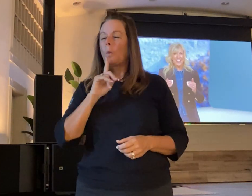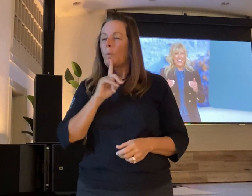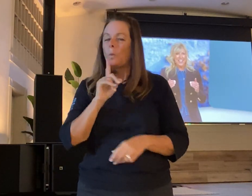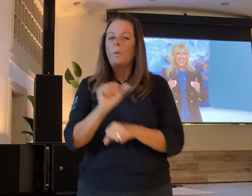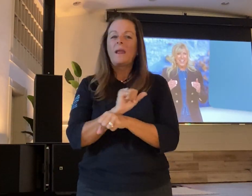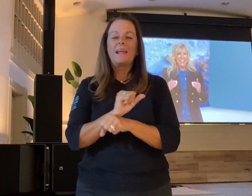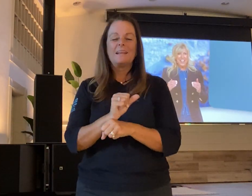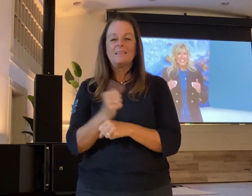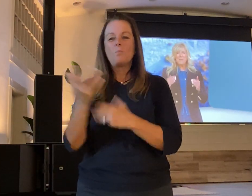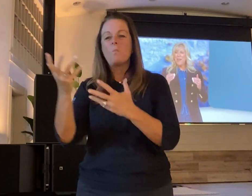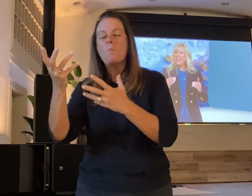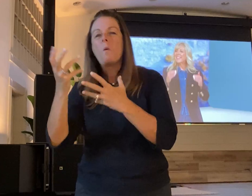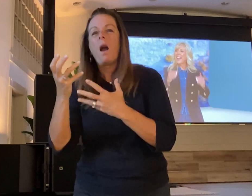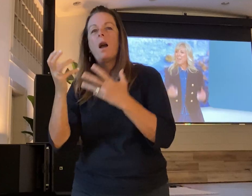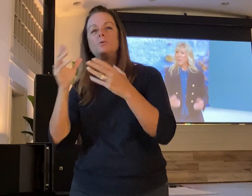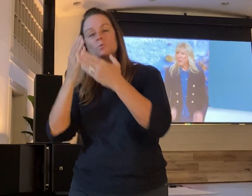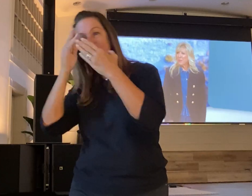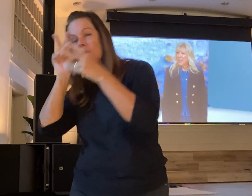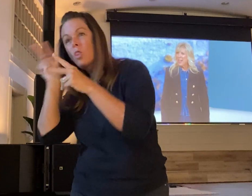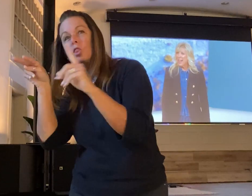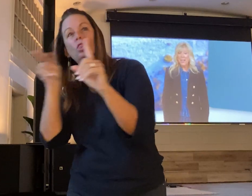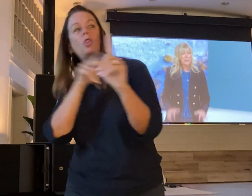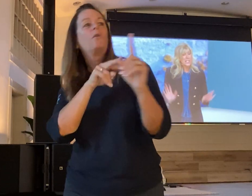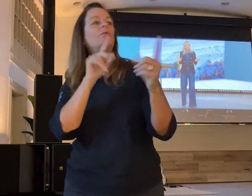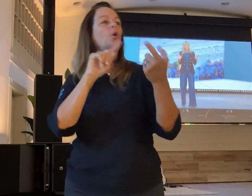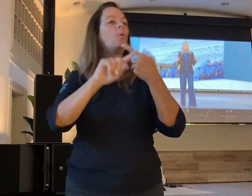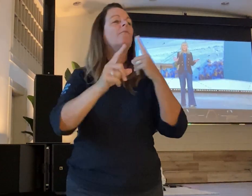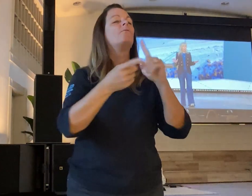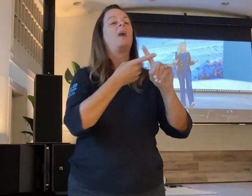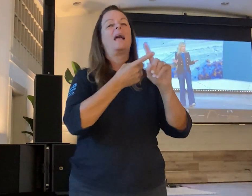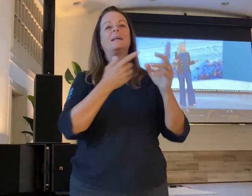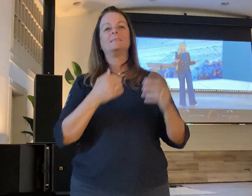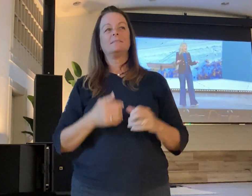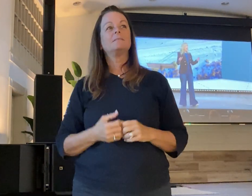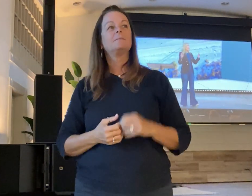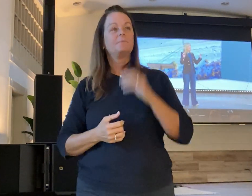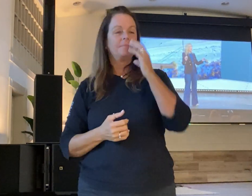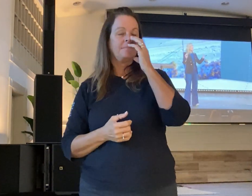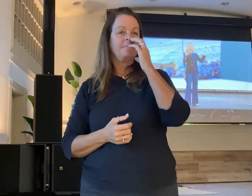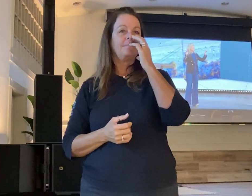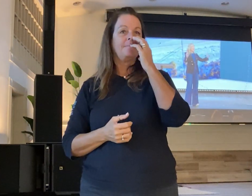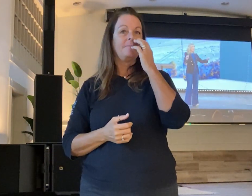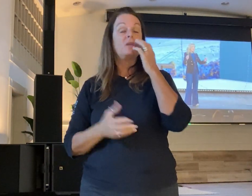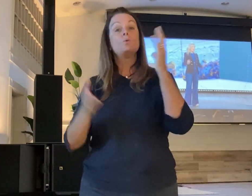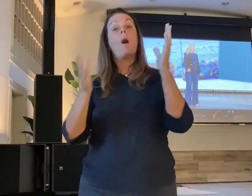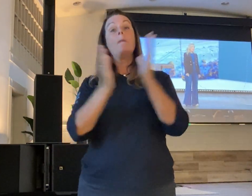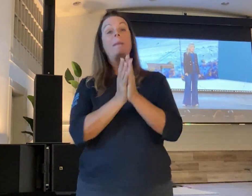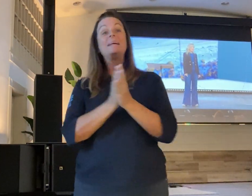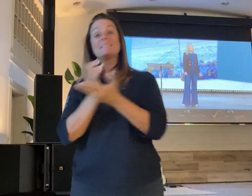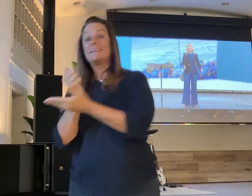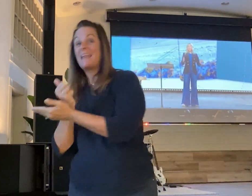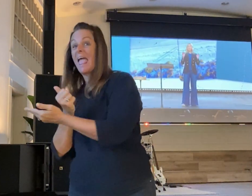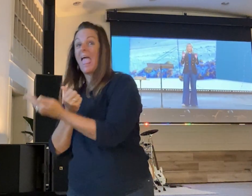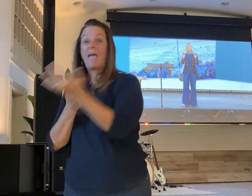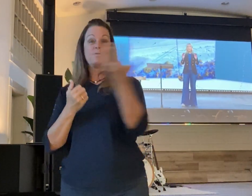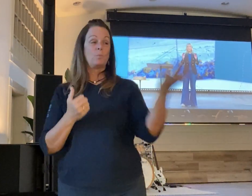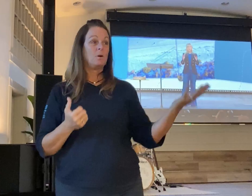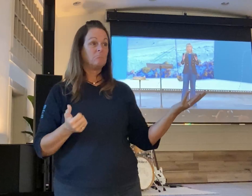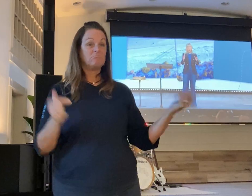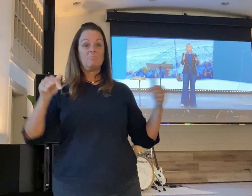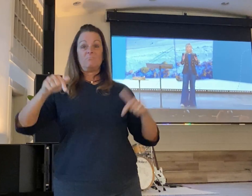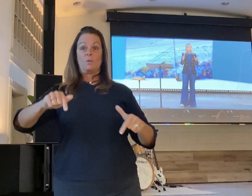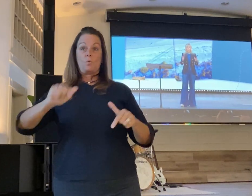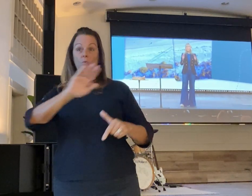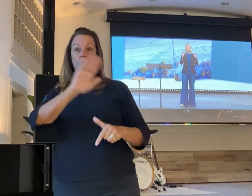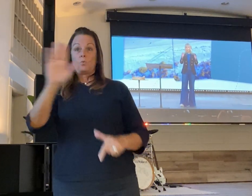start digging to make the effort. And I'm going to be really bold. I am asking everybody that calls